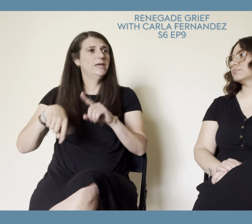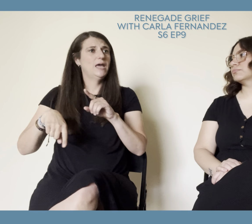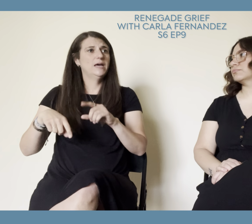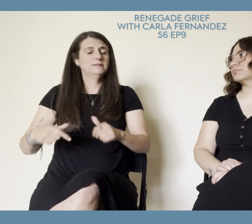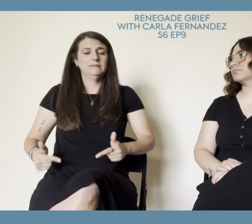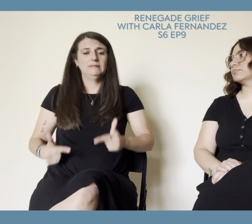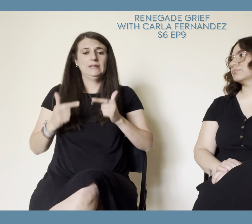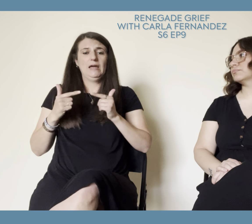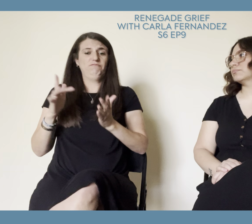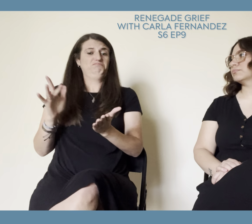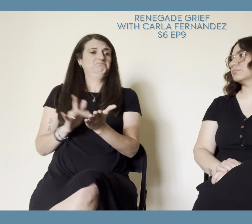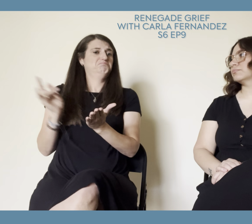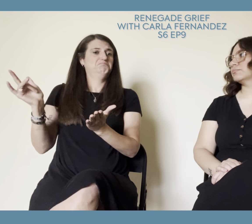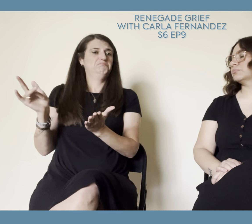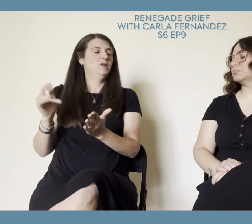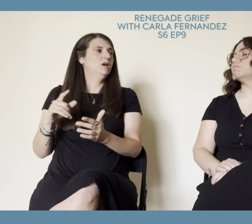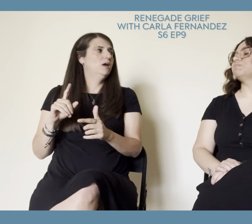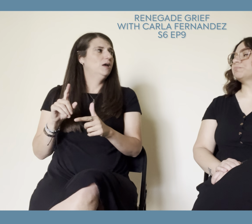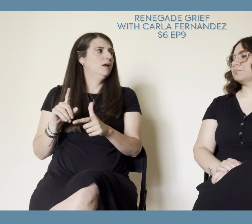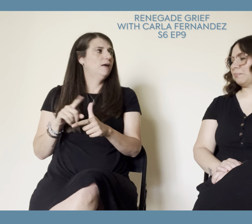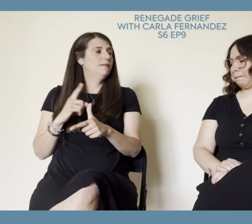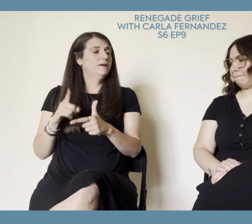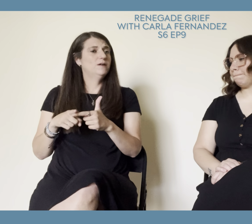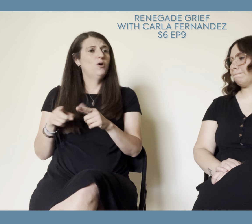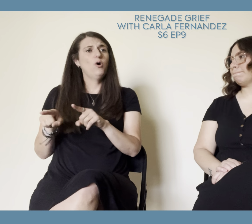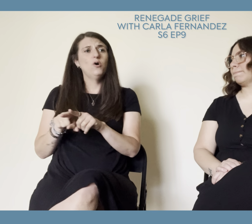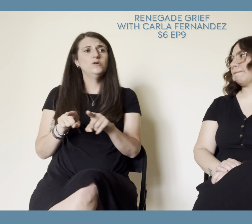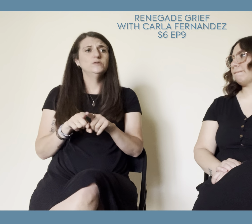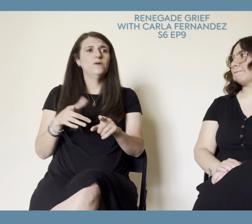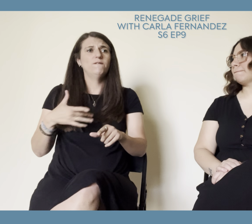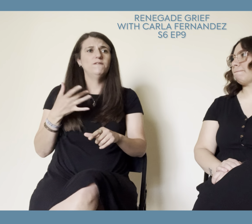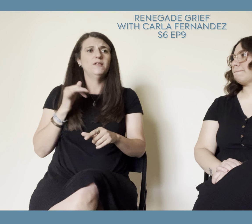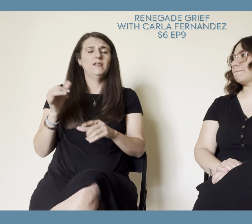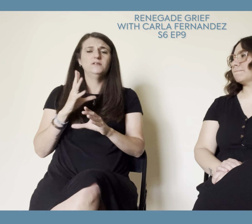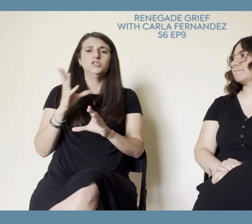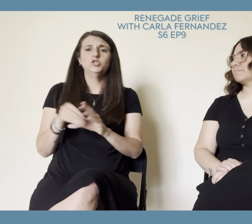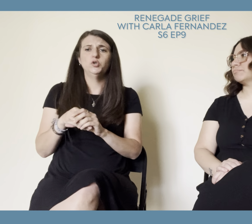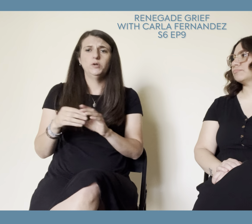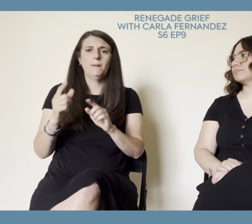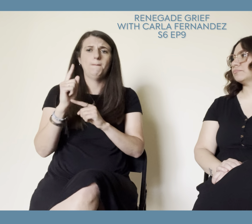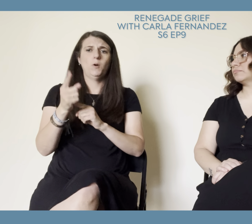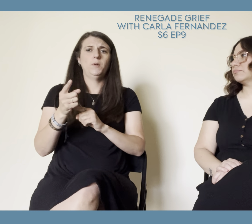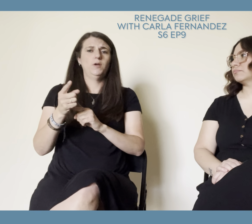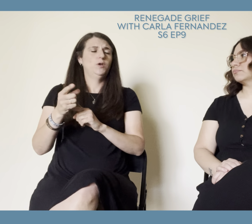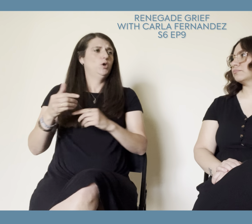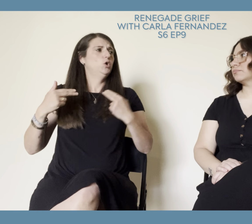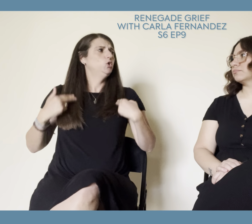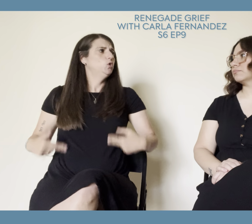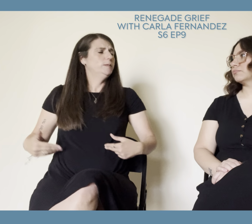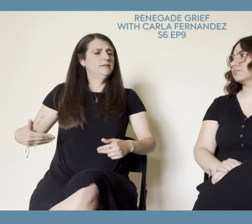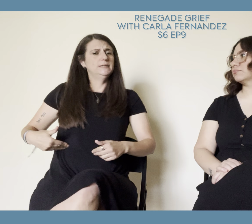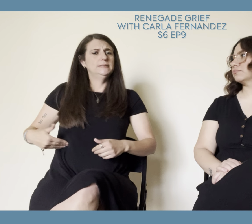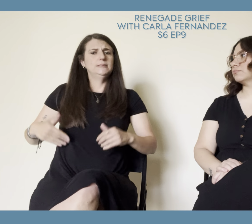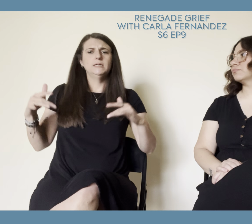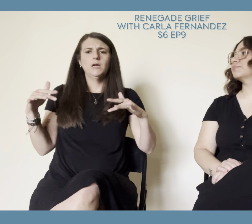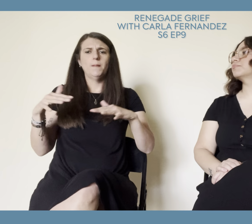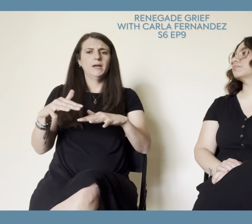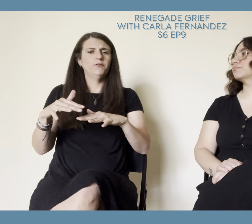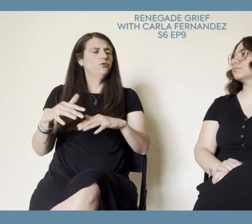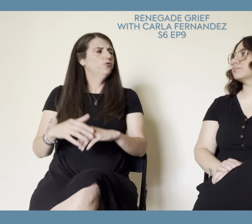here for granted. And to also feel into the part of that moment that was like a human instinct to come together. What did losing your